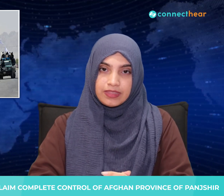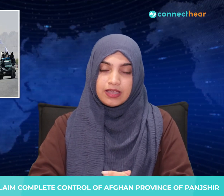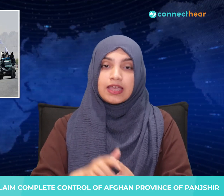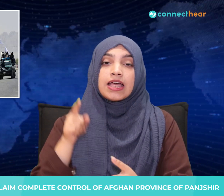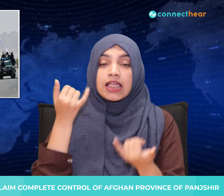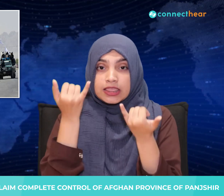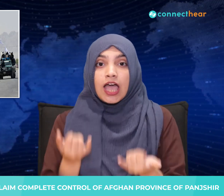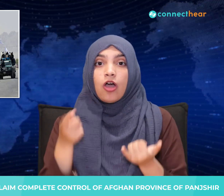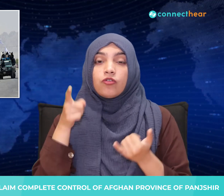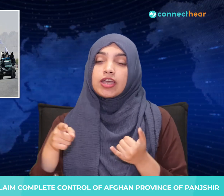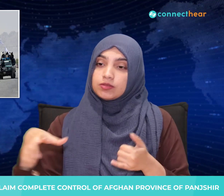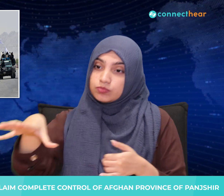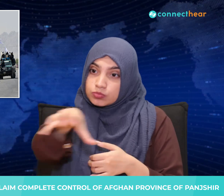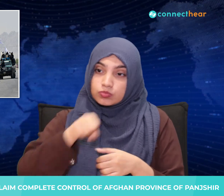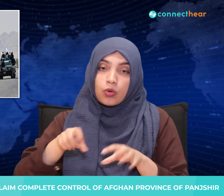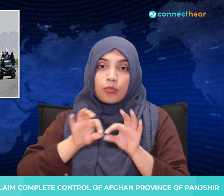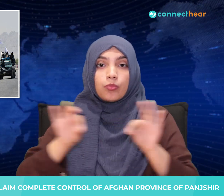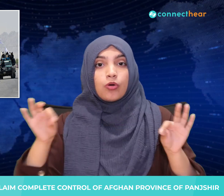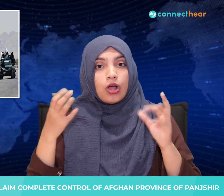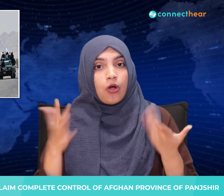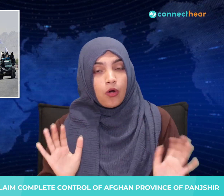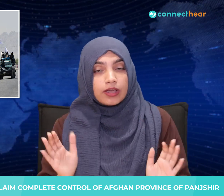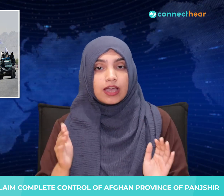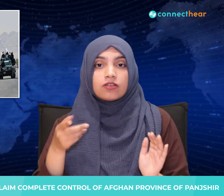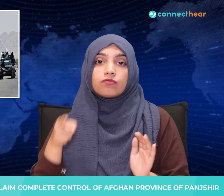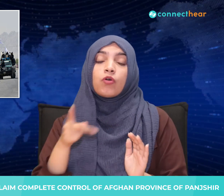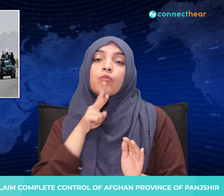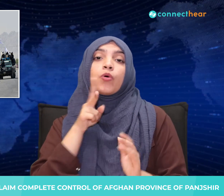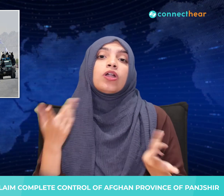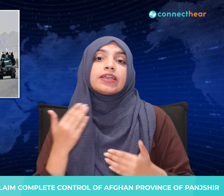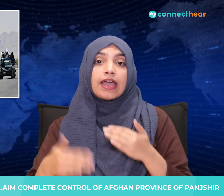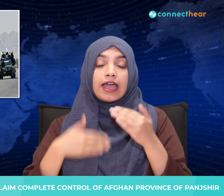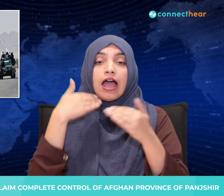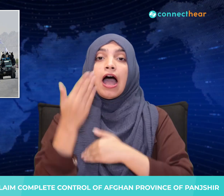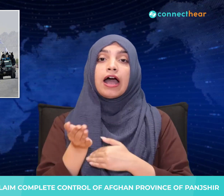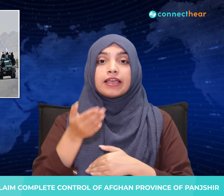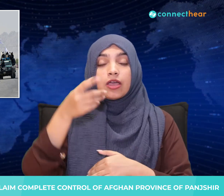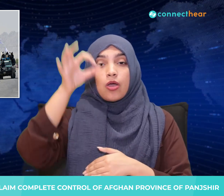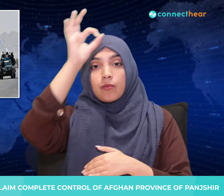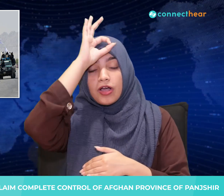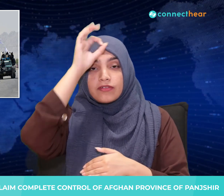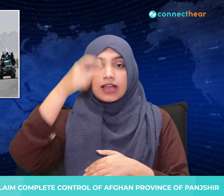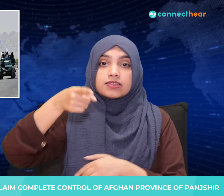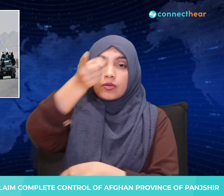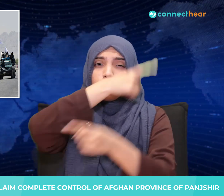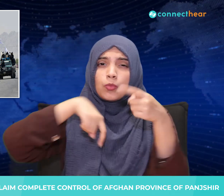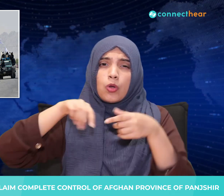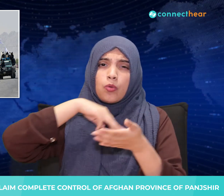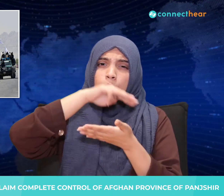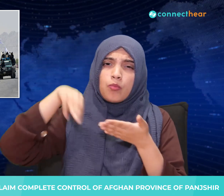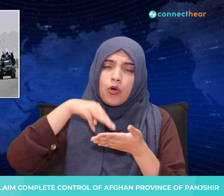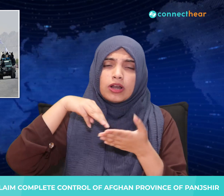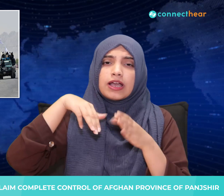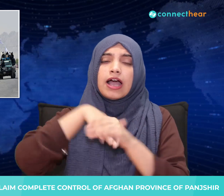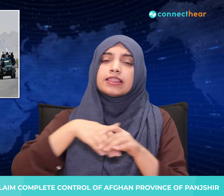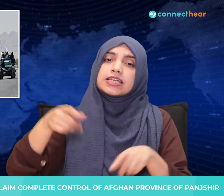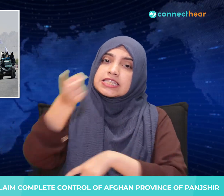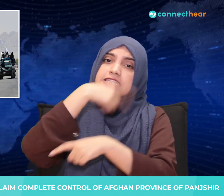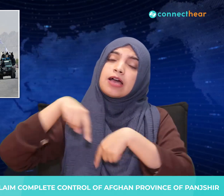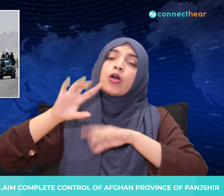With this victory and last effort, the rest of the country will be completely out of the war, and our country will